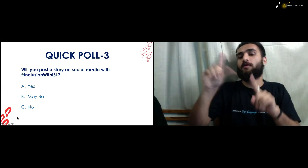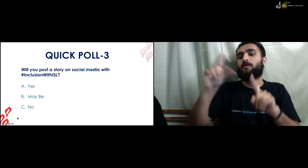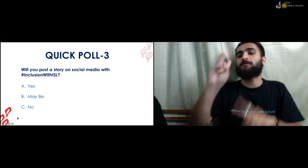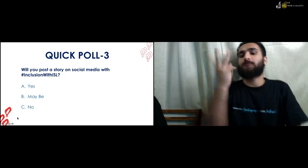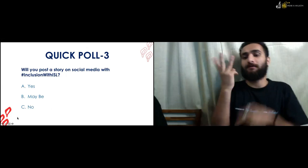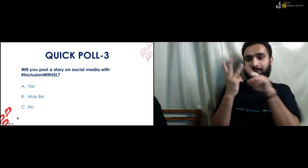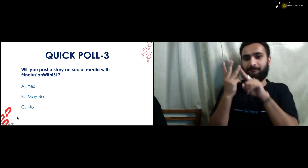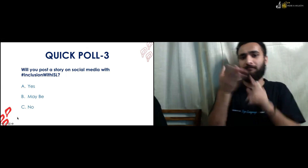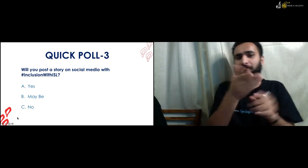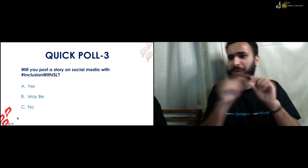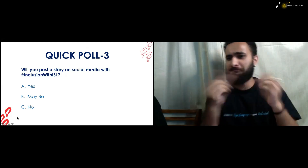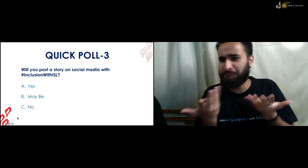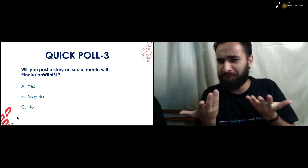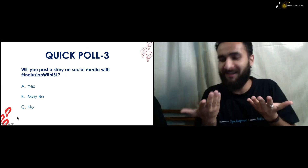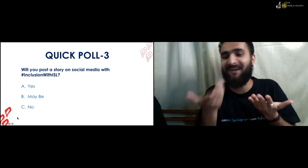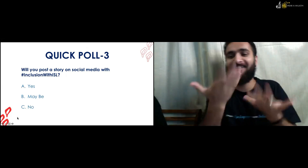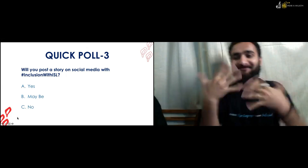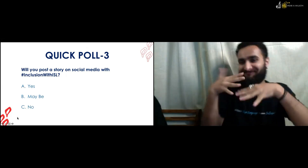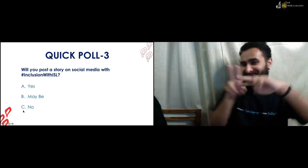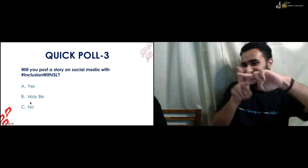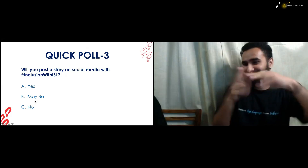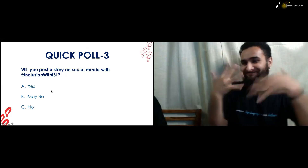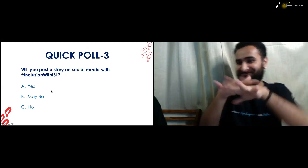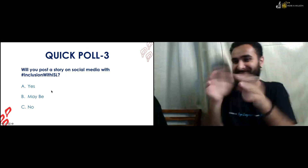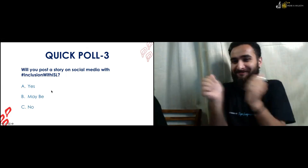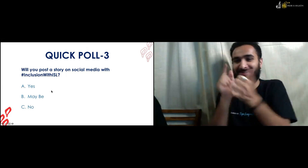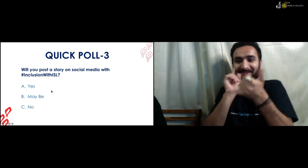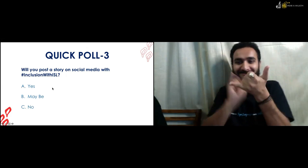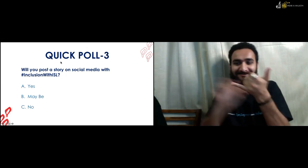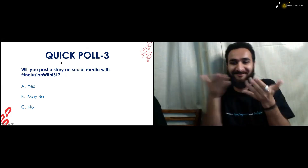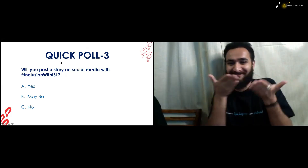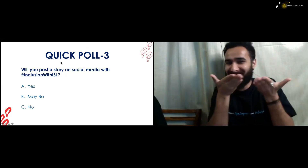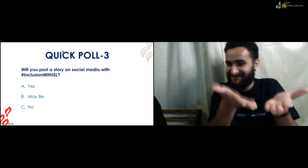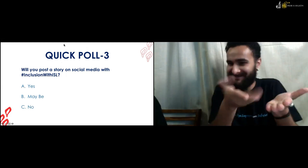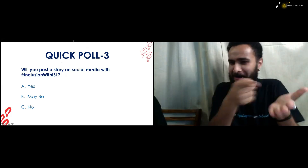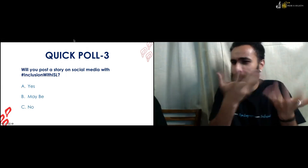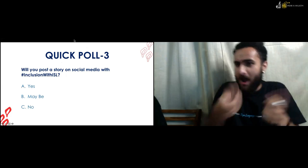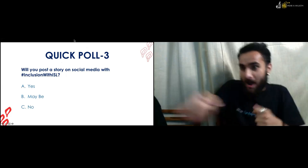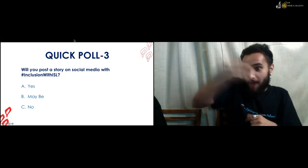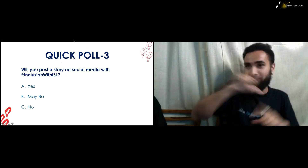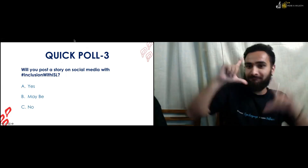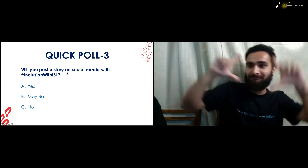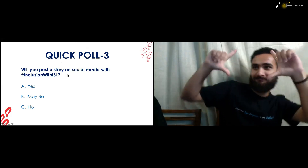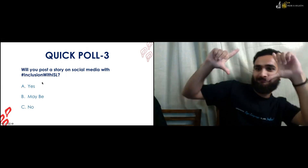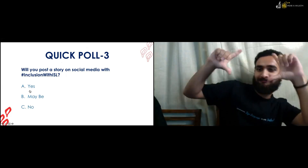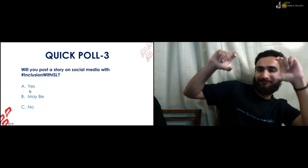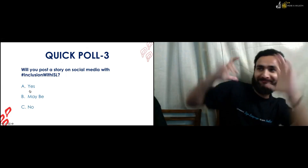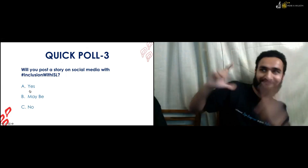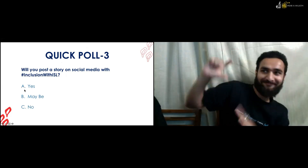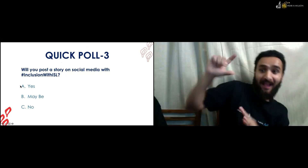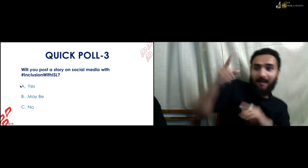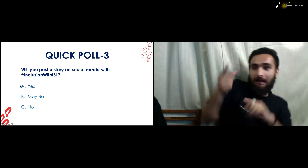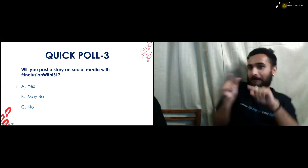Okay, so let's have a poll now. This is the third poll, and it's for the inclusion with